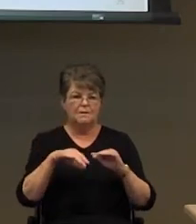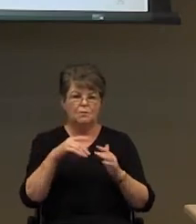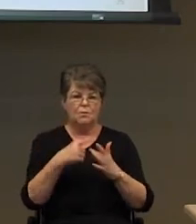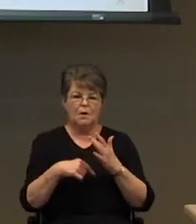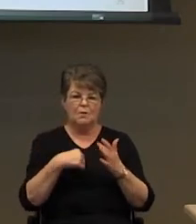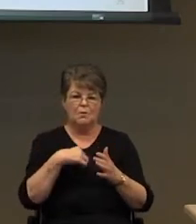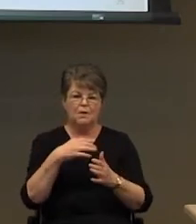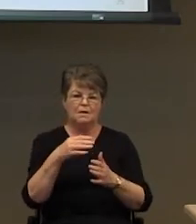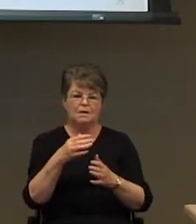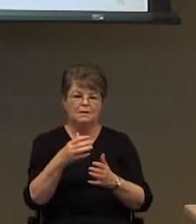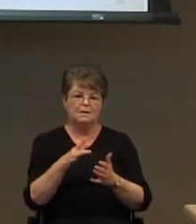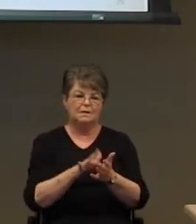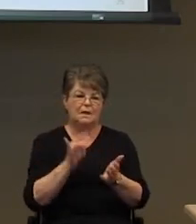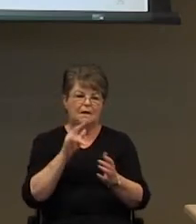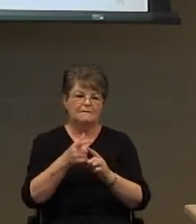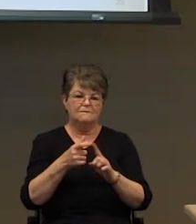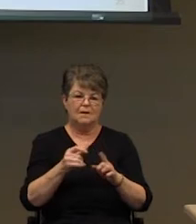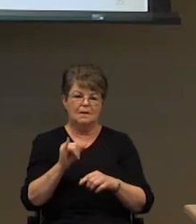of it.